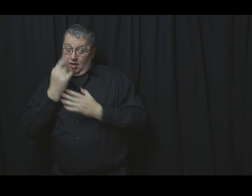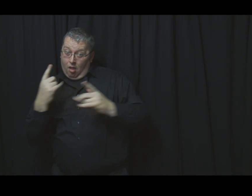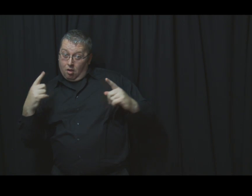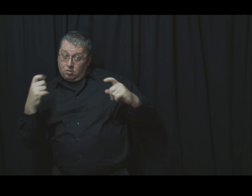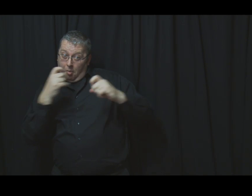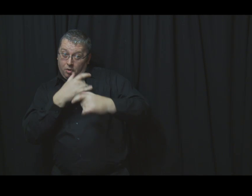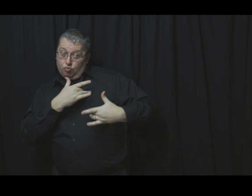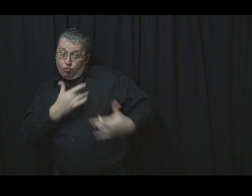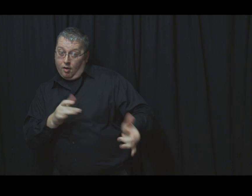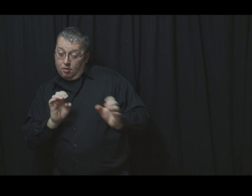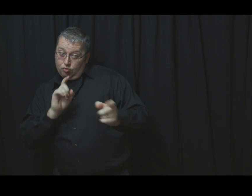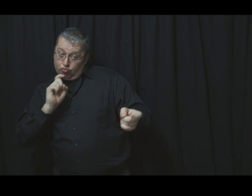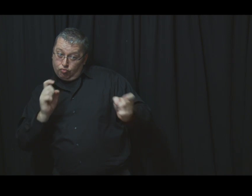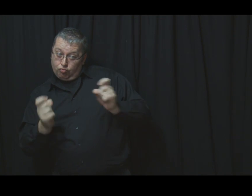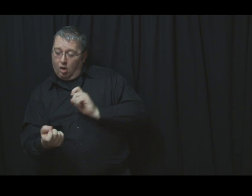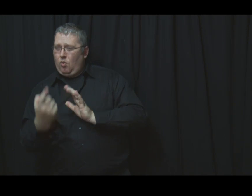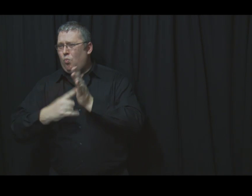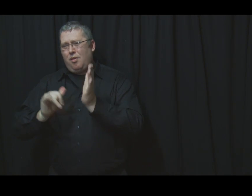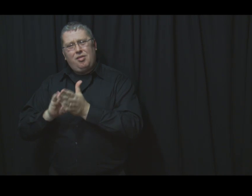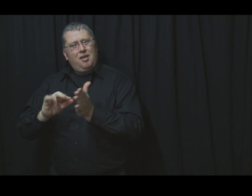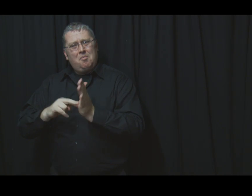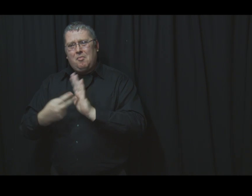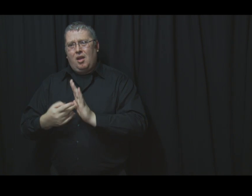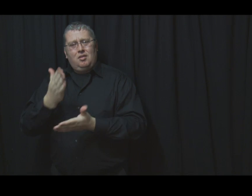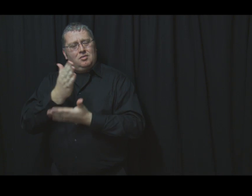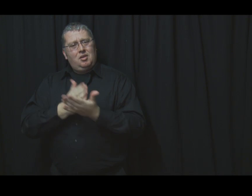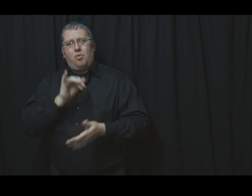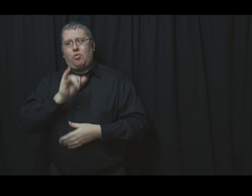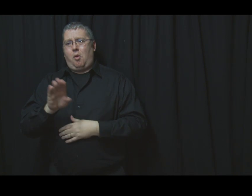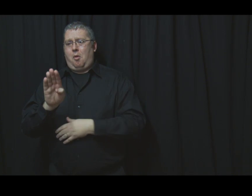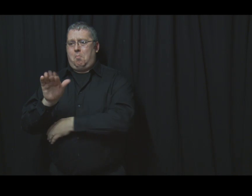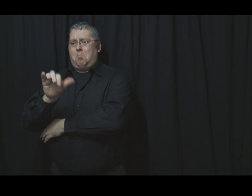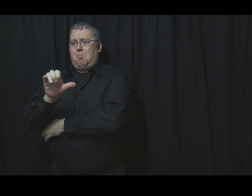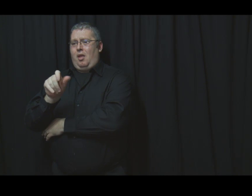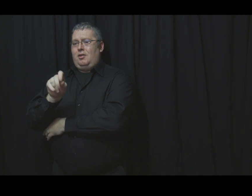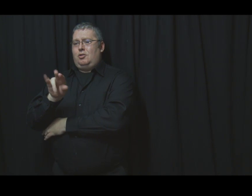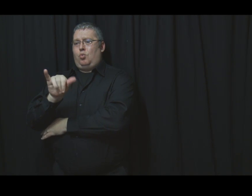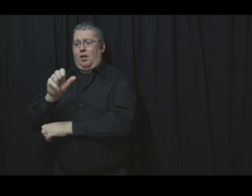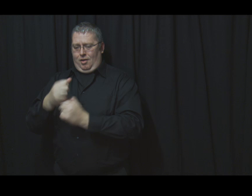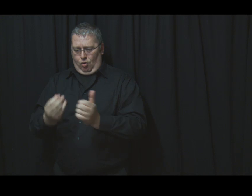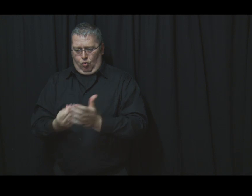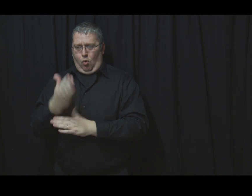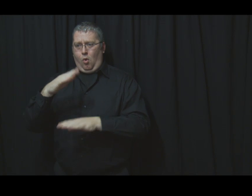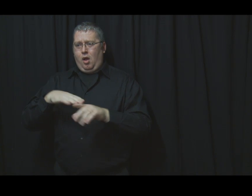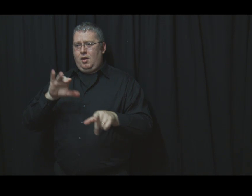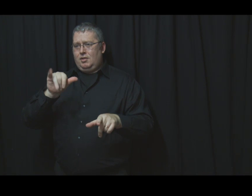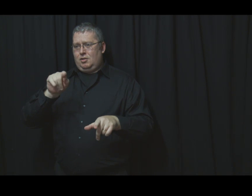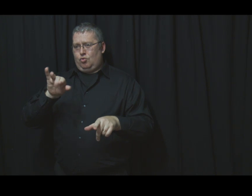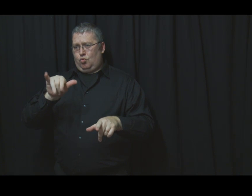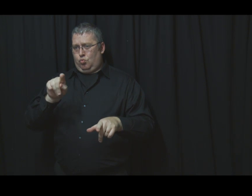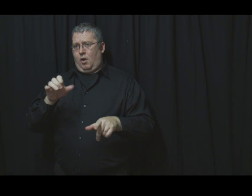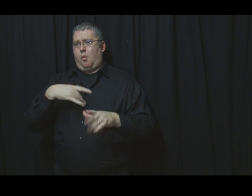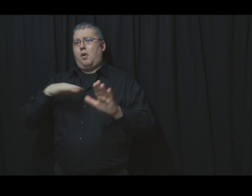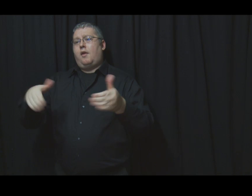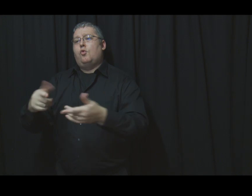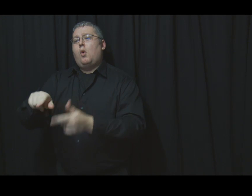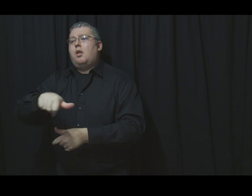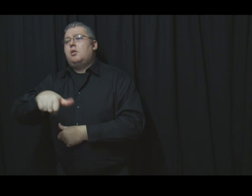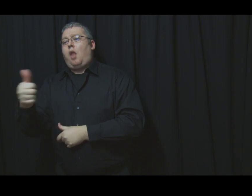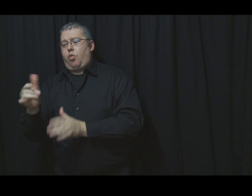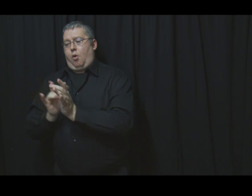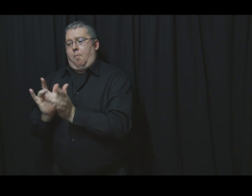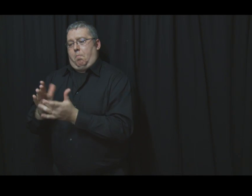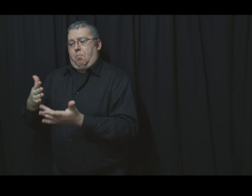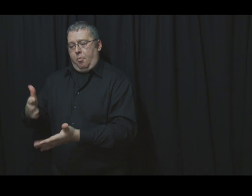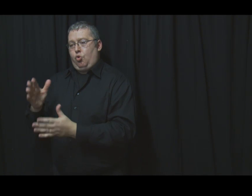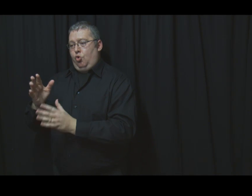evolving? What does it mean that some of these bacteria are able to grow on citrate? Let me introduce you to another biblical creationist